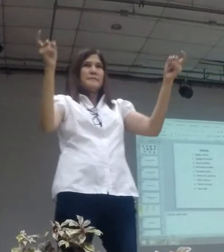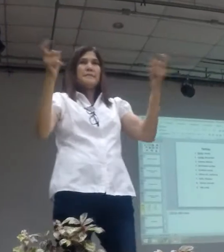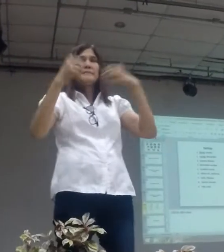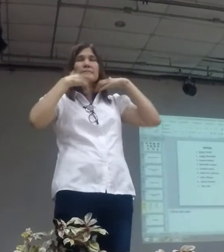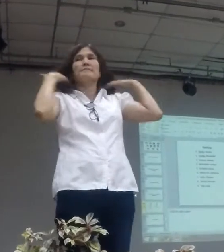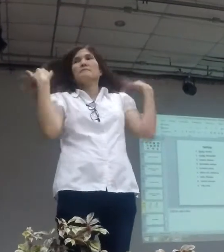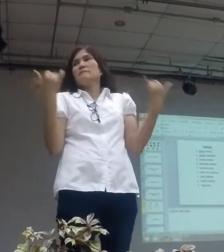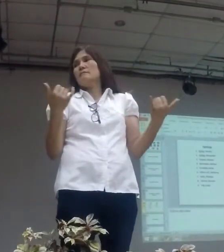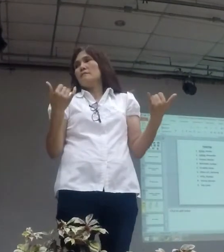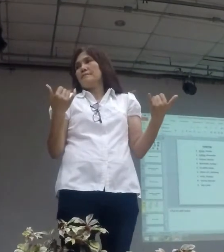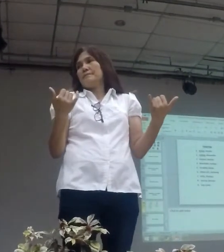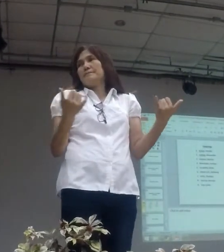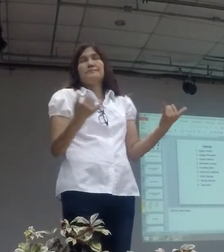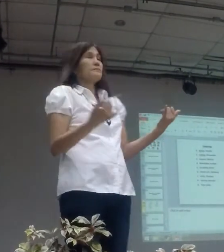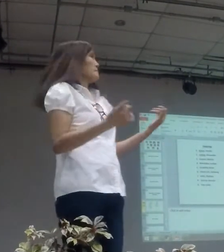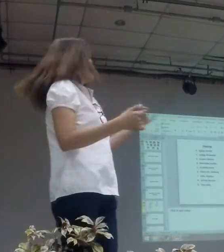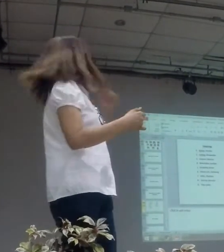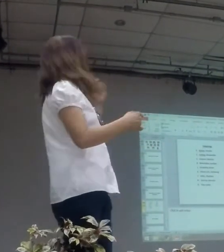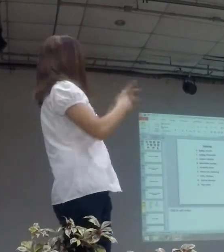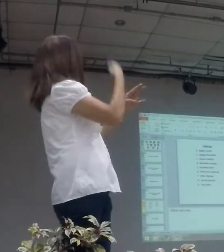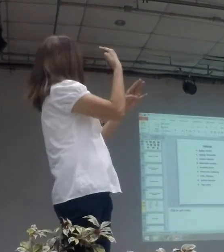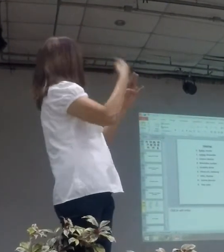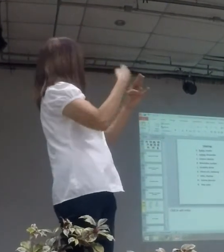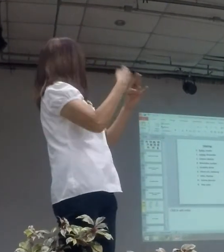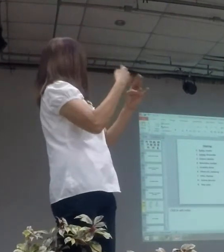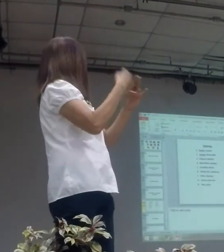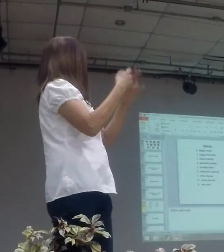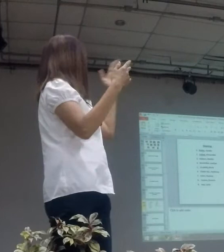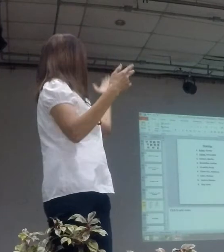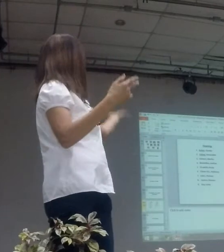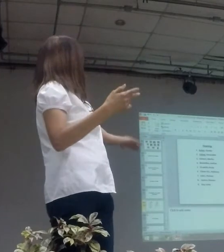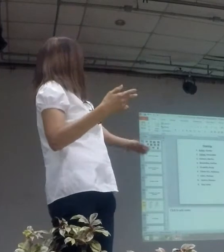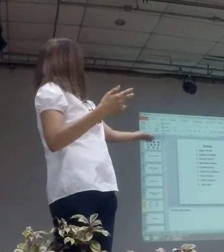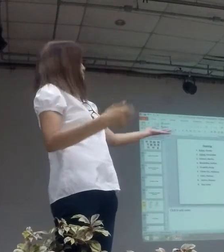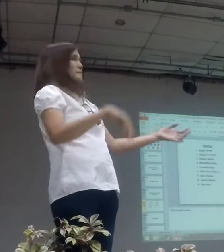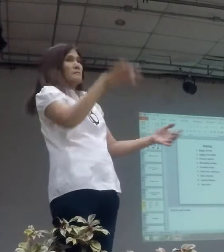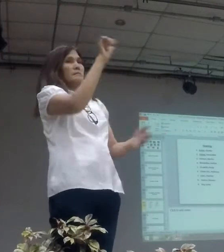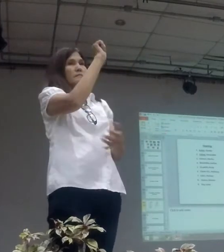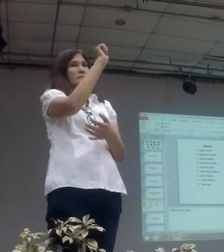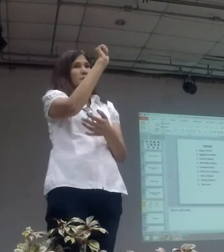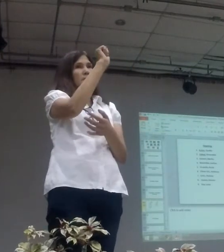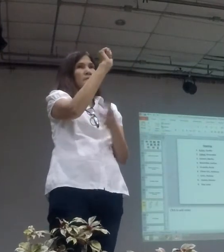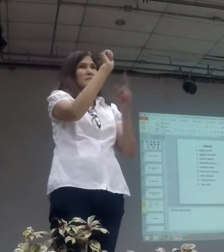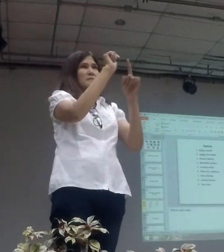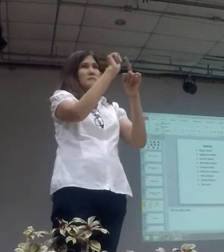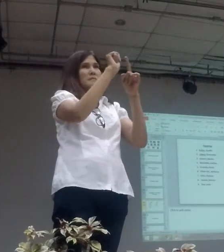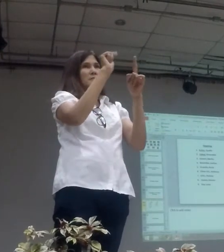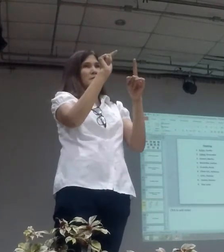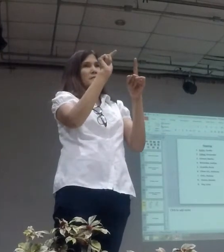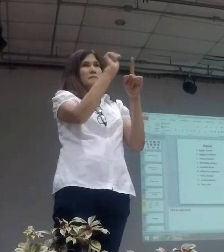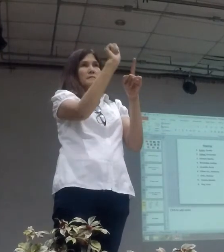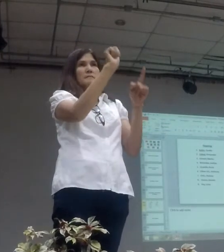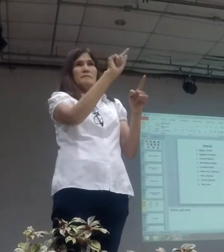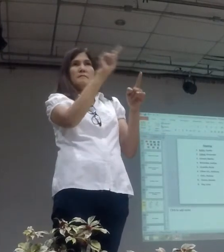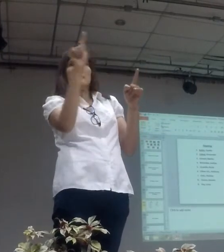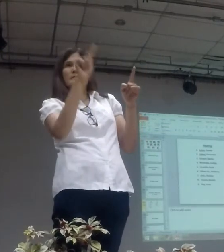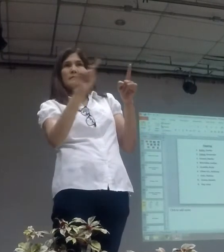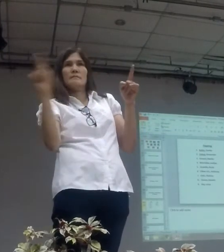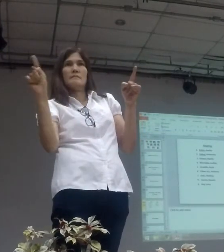This is not according to the number of ballots. This is alphabetical. Okay?